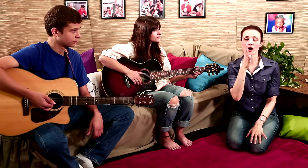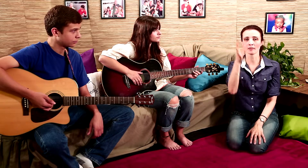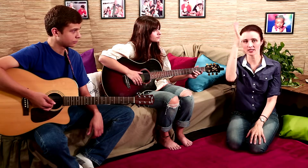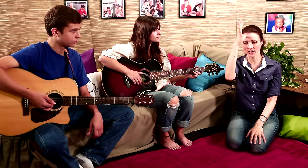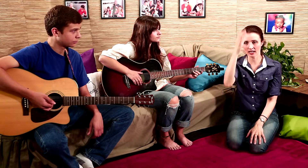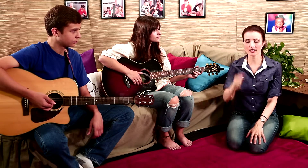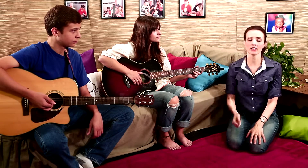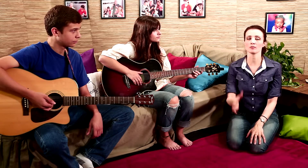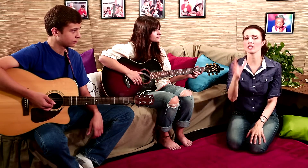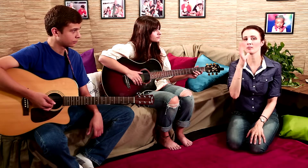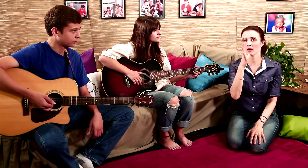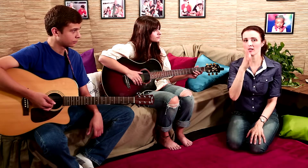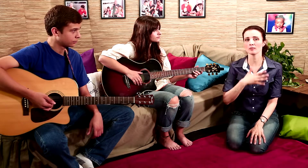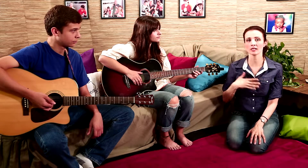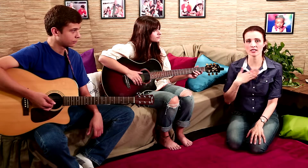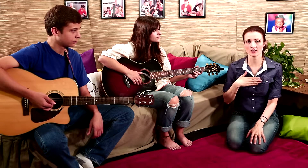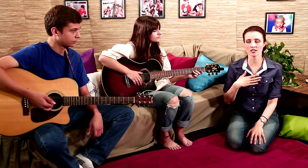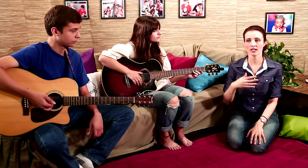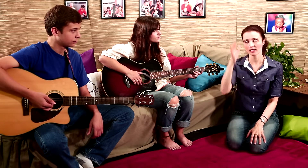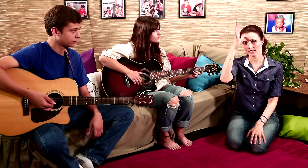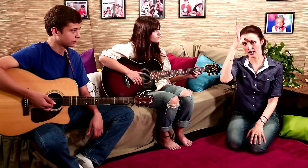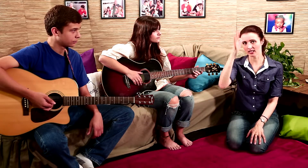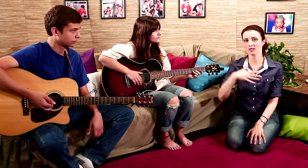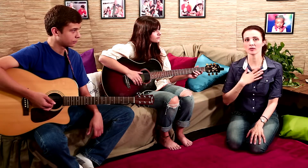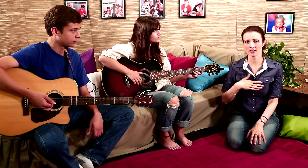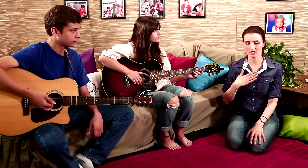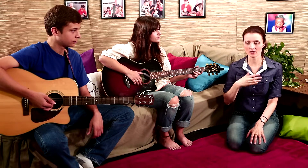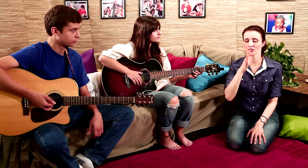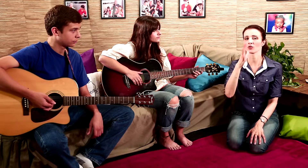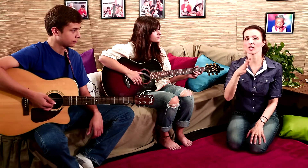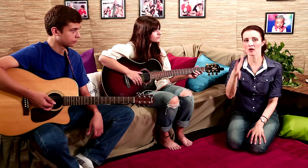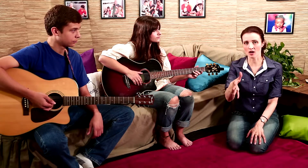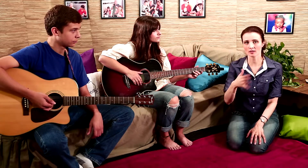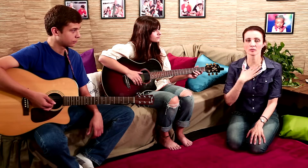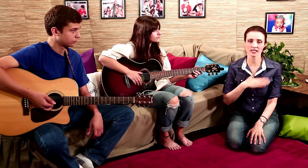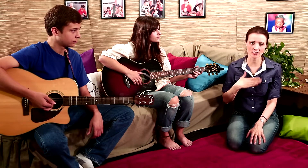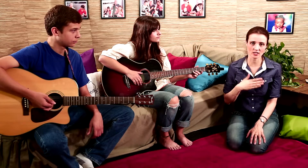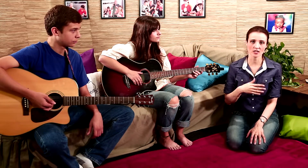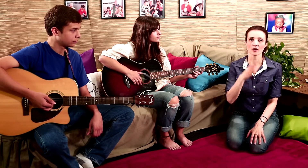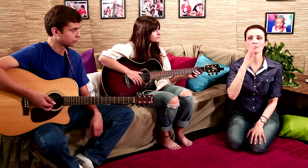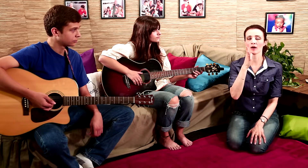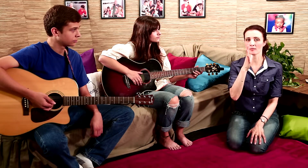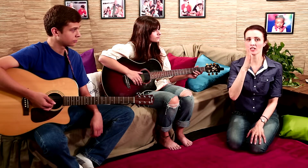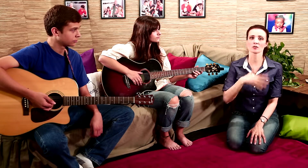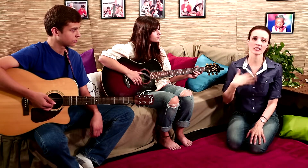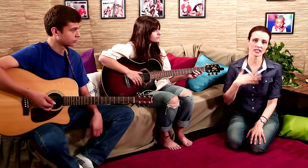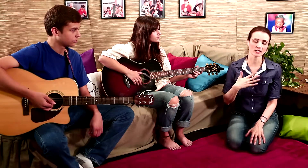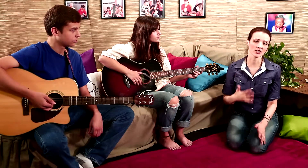and dad, it can be mommy, please, daddy, please, grandma, please, mommies, please, etc.